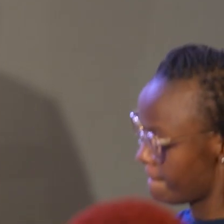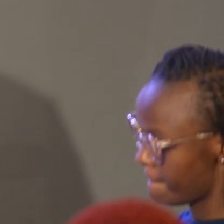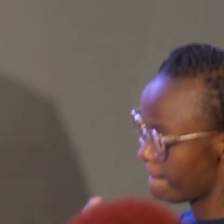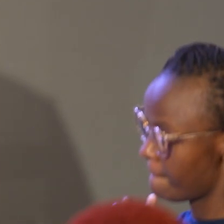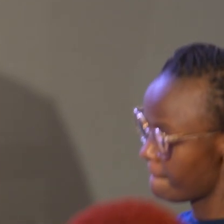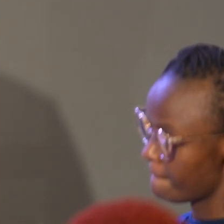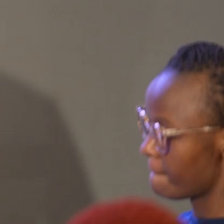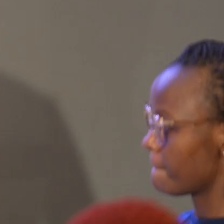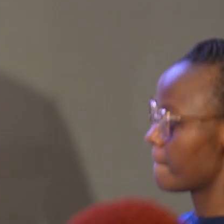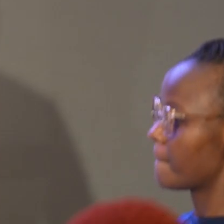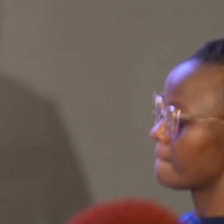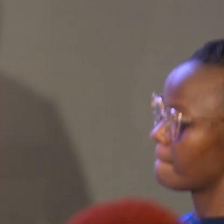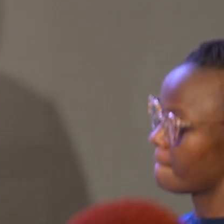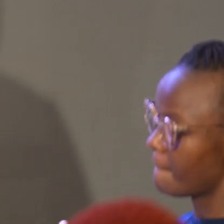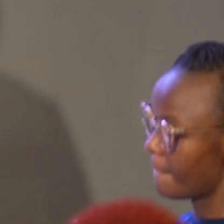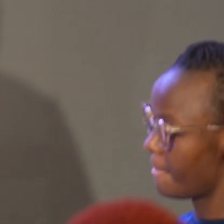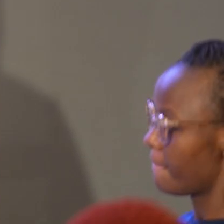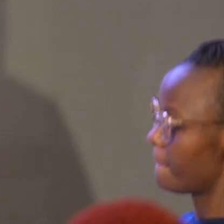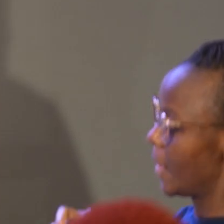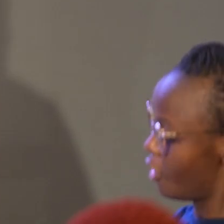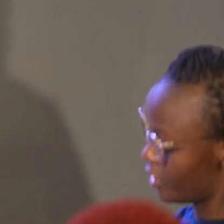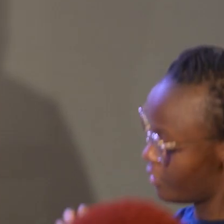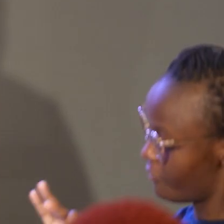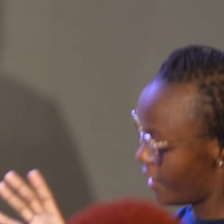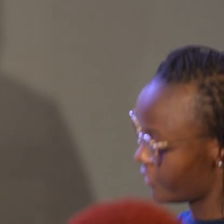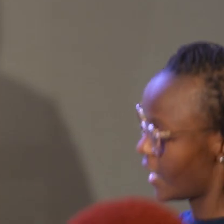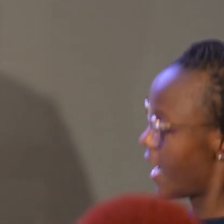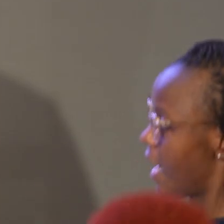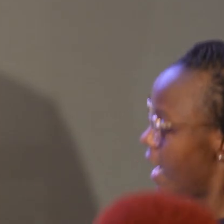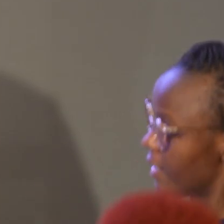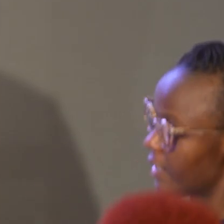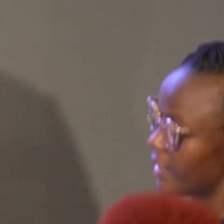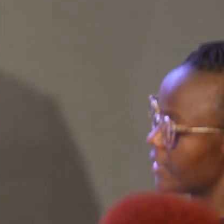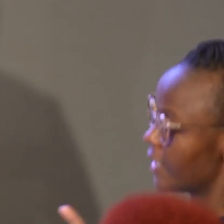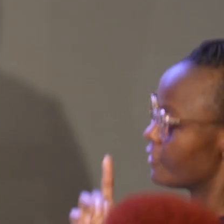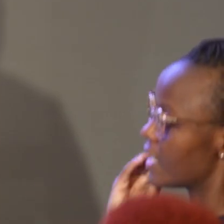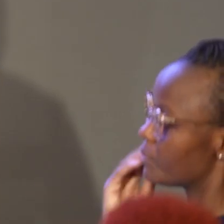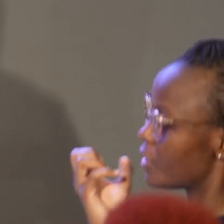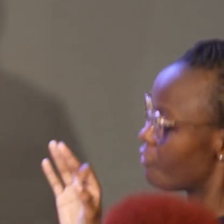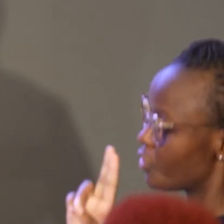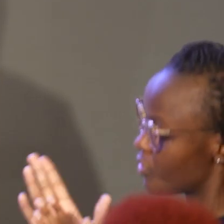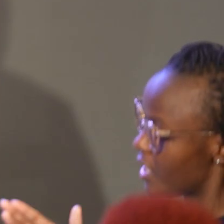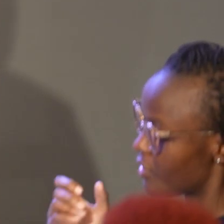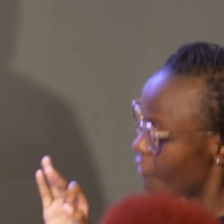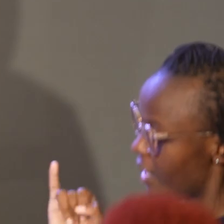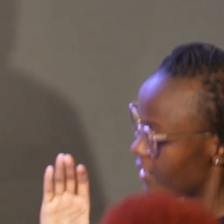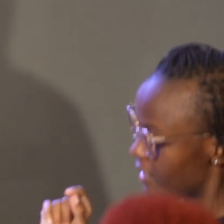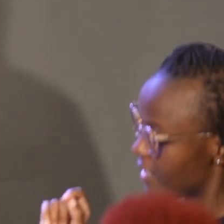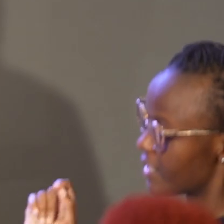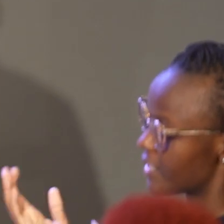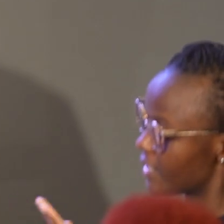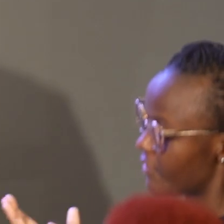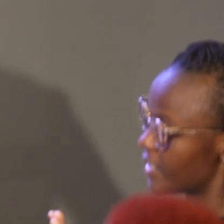which captures the context of Africa and the users, the lived experiences of the users of ICT products and